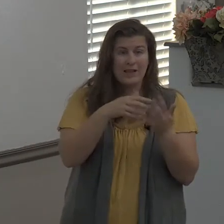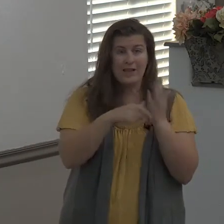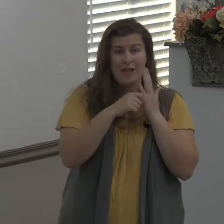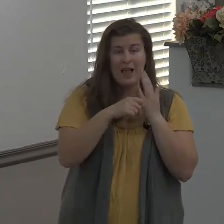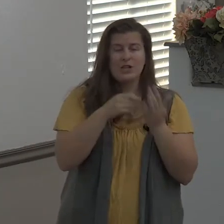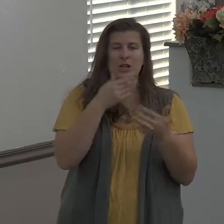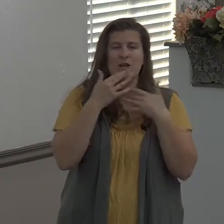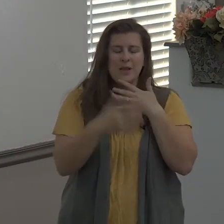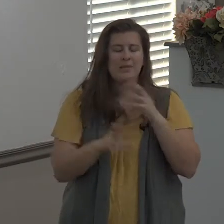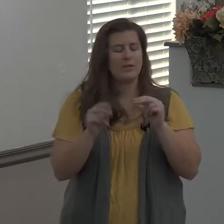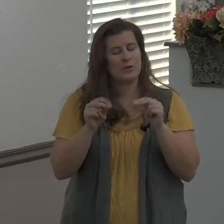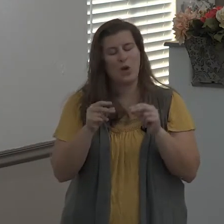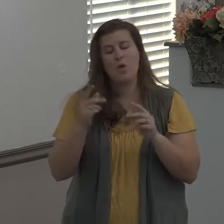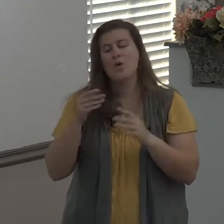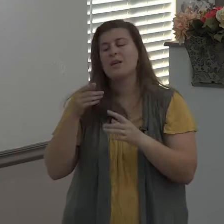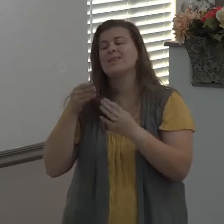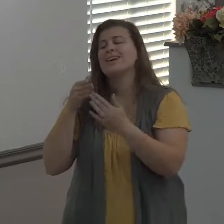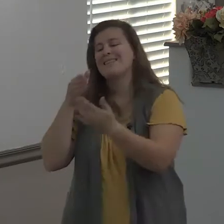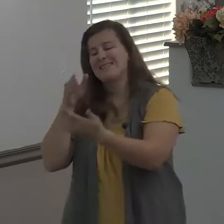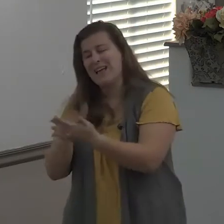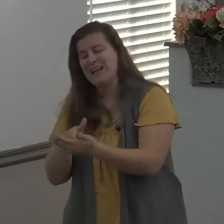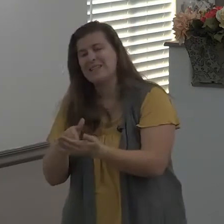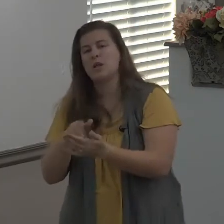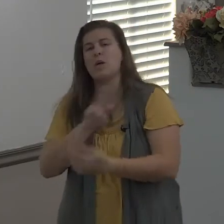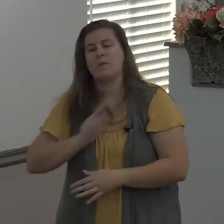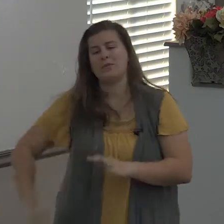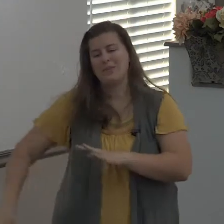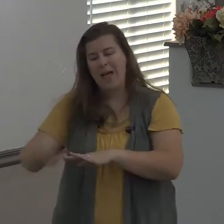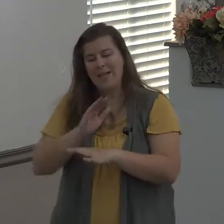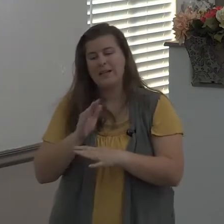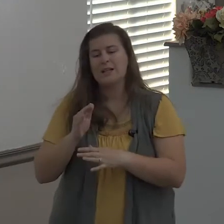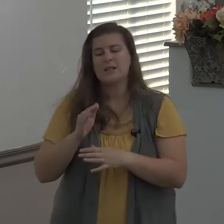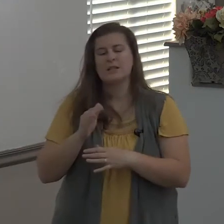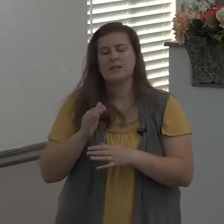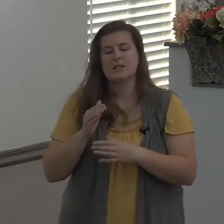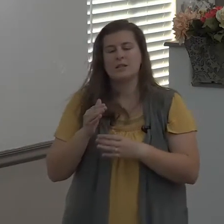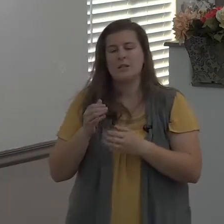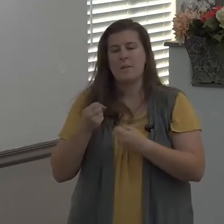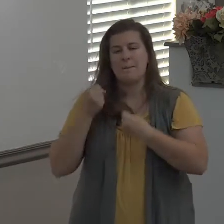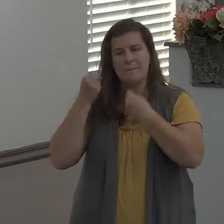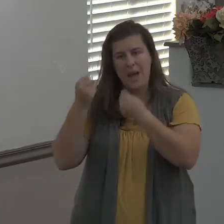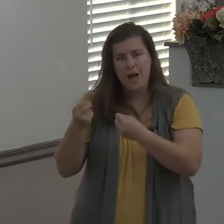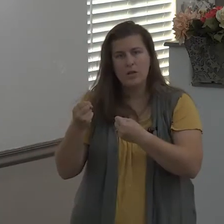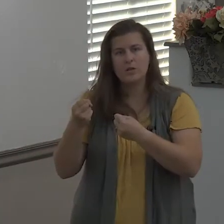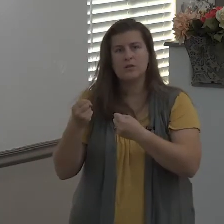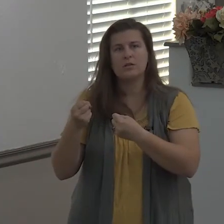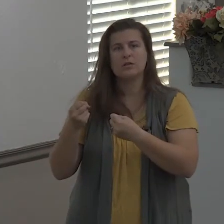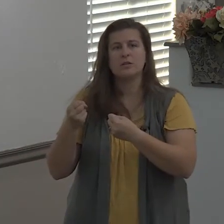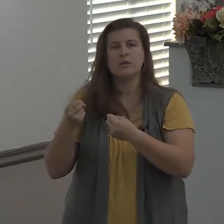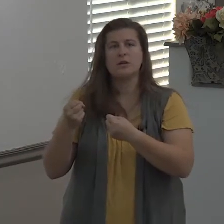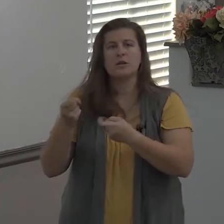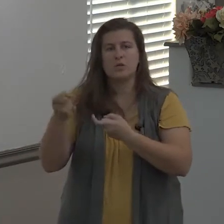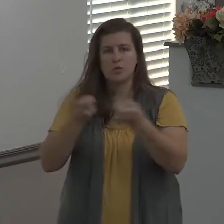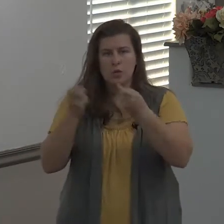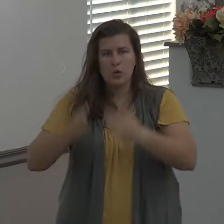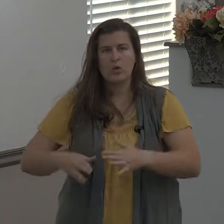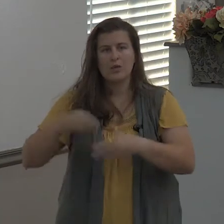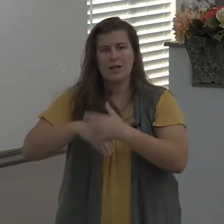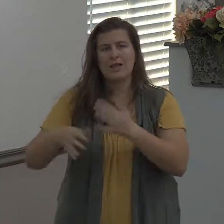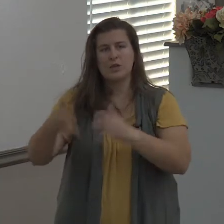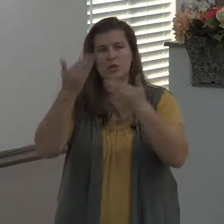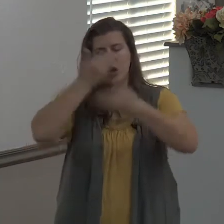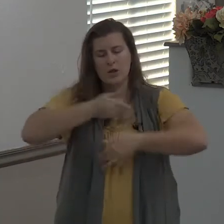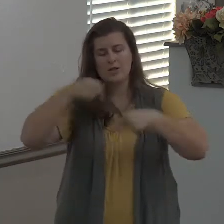You and I, we don't wrestle against flesh and blood, but against principalities, against powers, against the rulers of the darkness of this